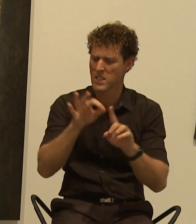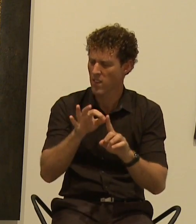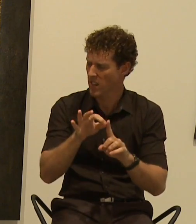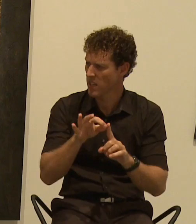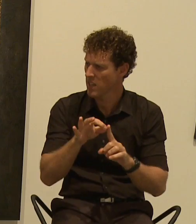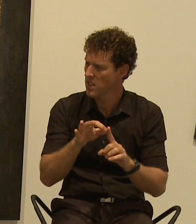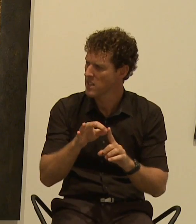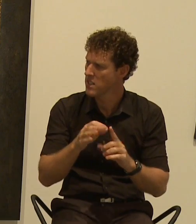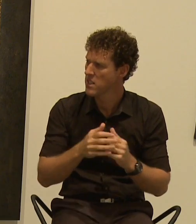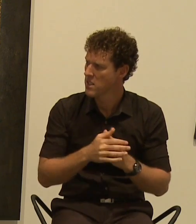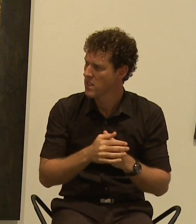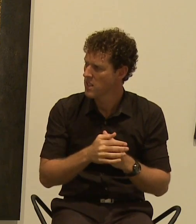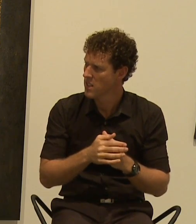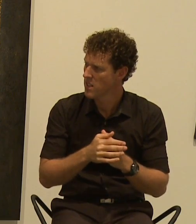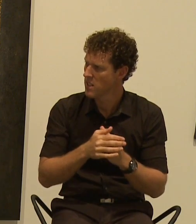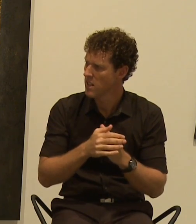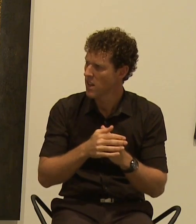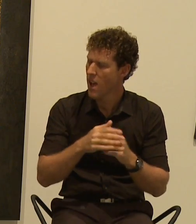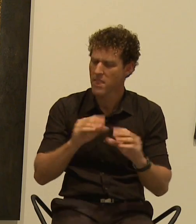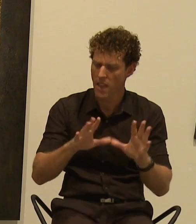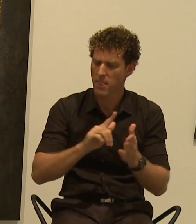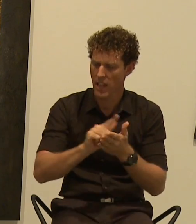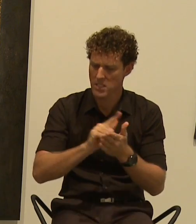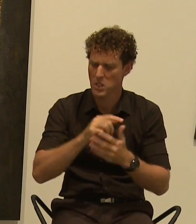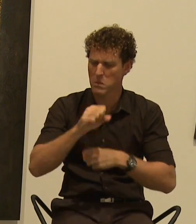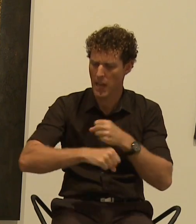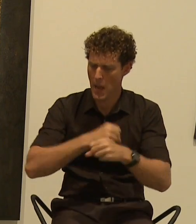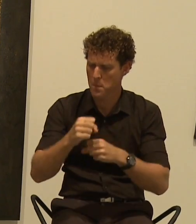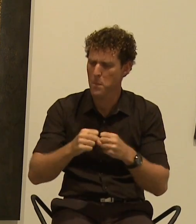the Western Desert art, and it was about